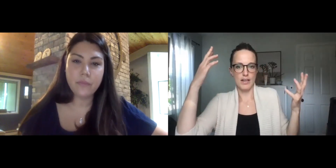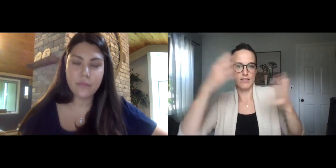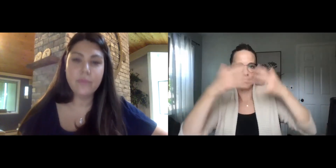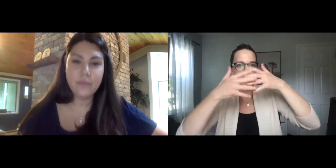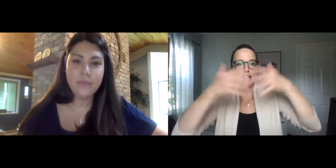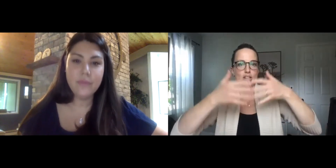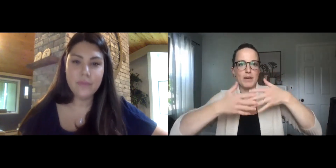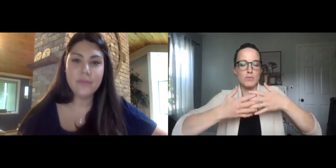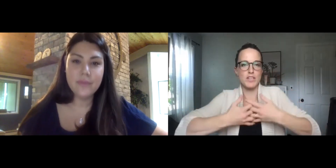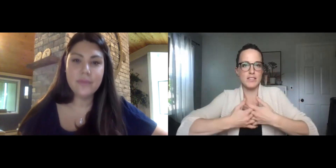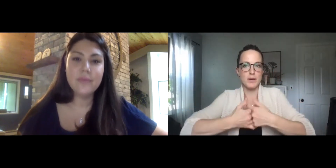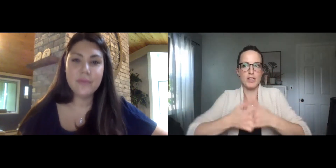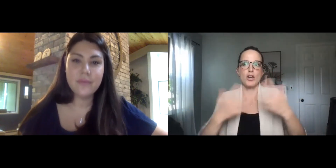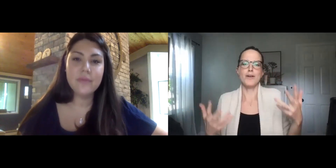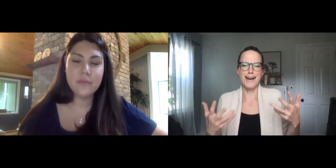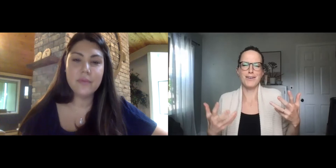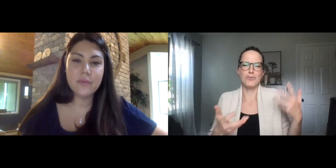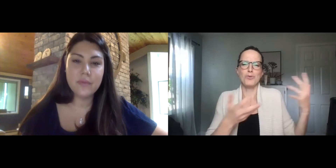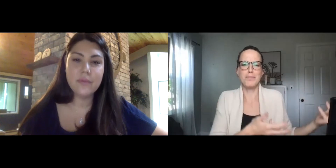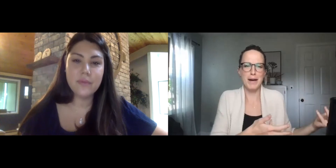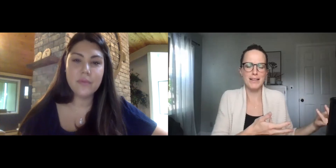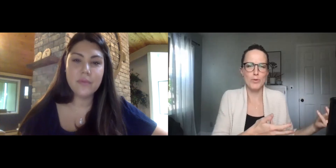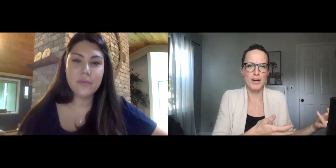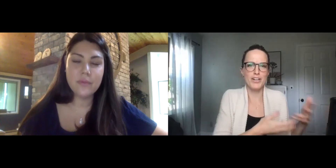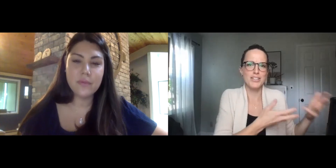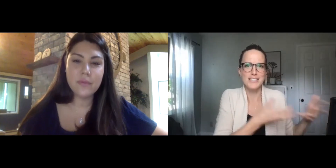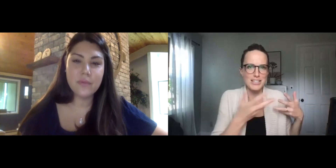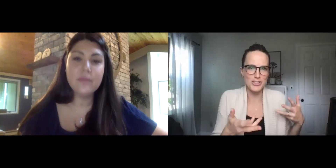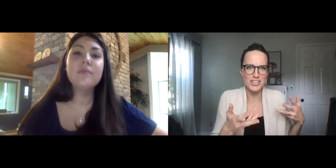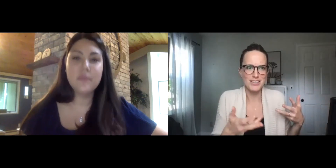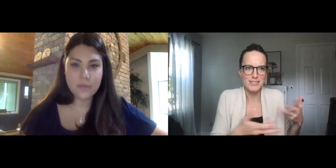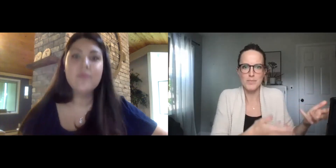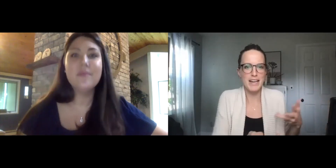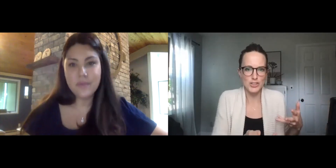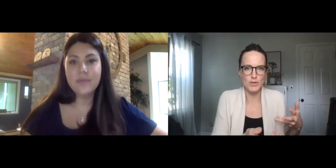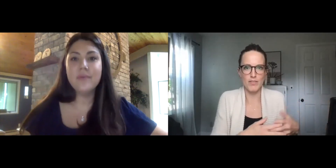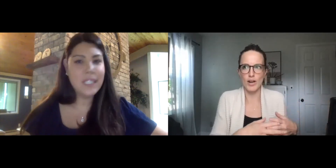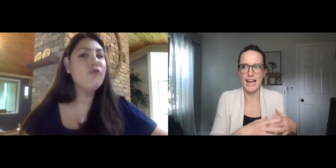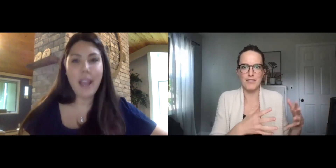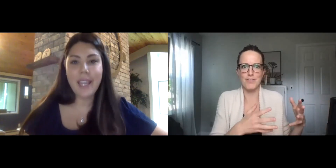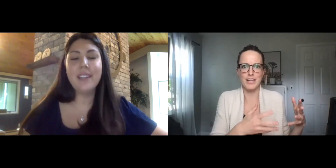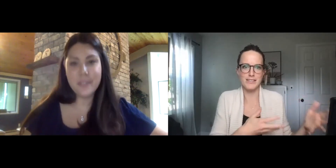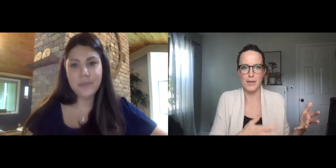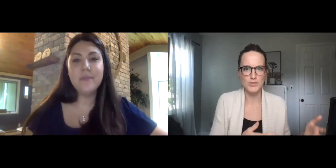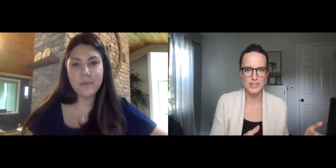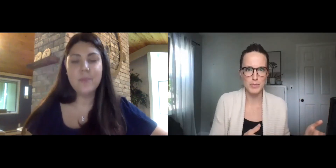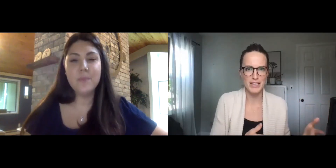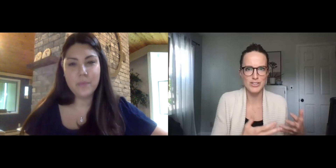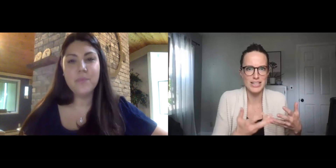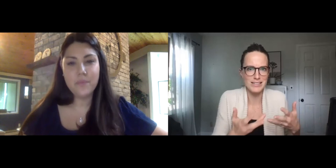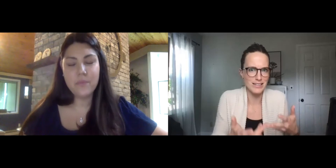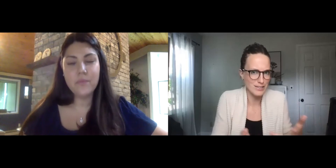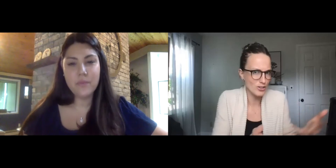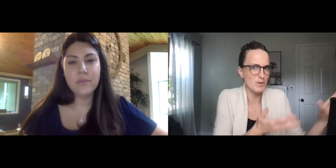just that connection makes more sense to me. I'm like, oh yeah, one bilingual parent could teach Spanish or whatever. And if they stop using the